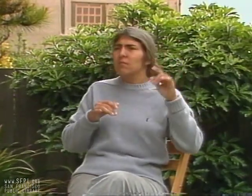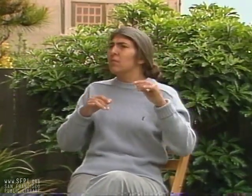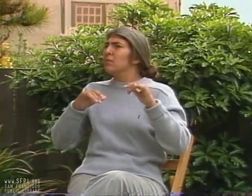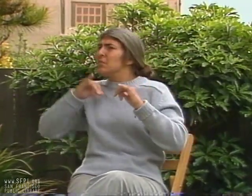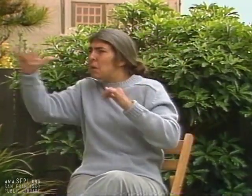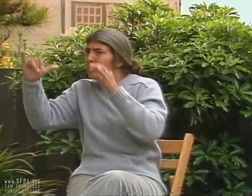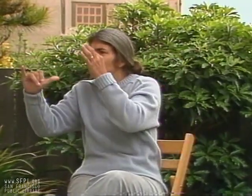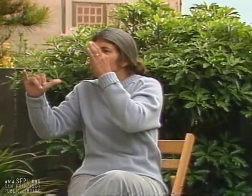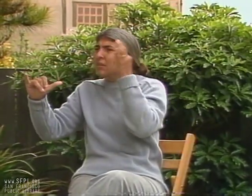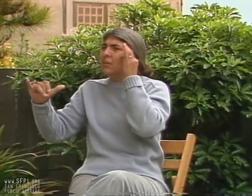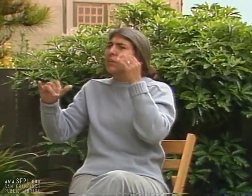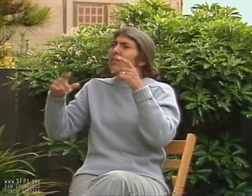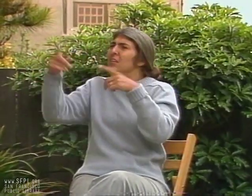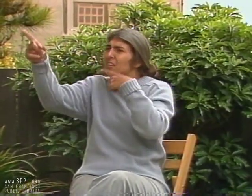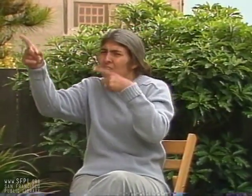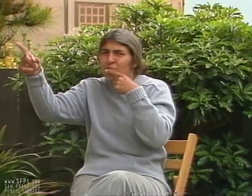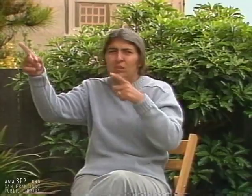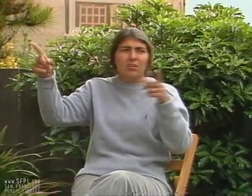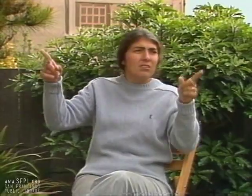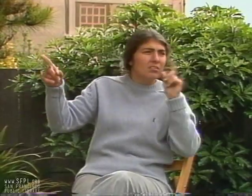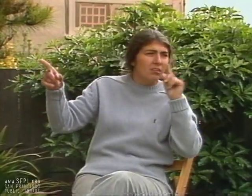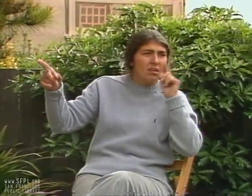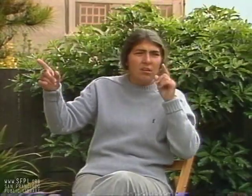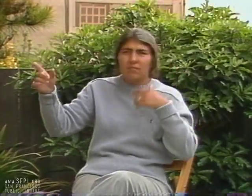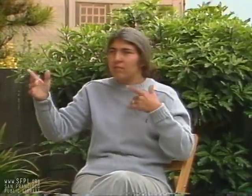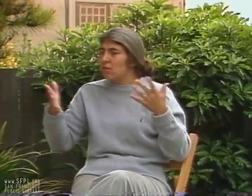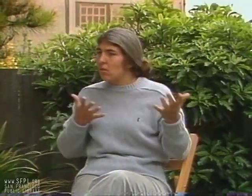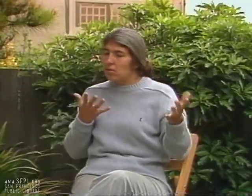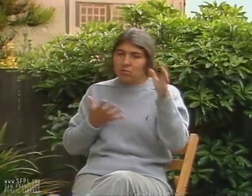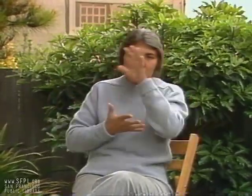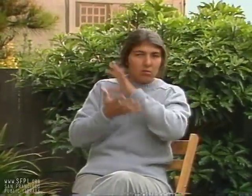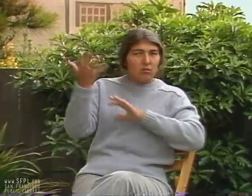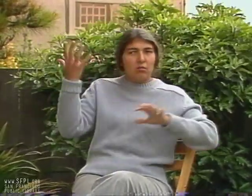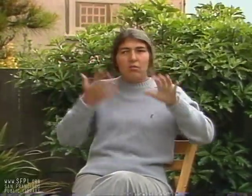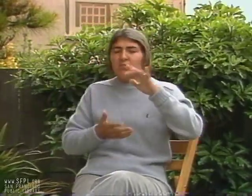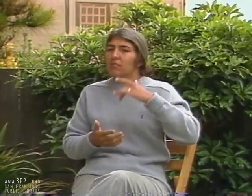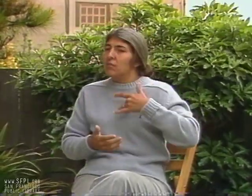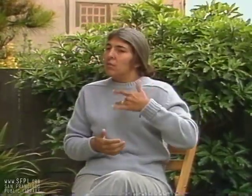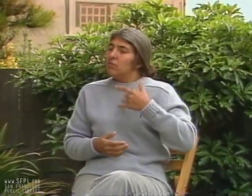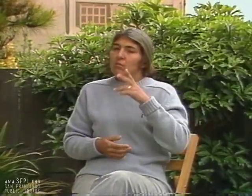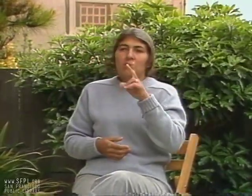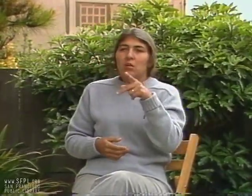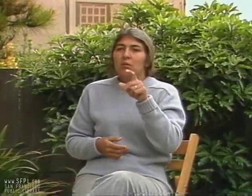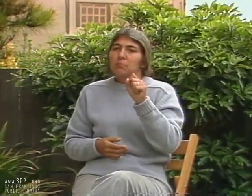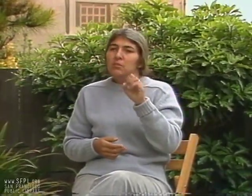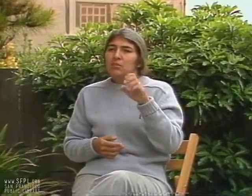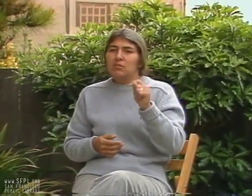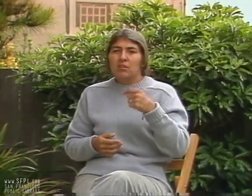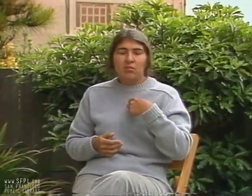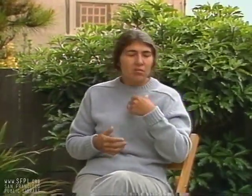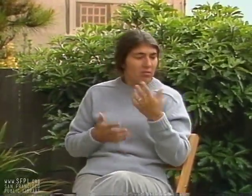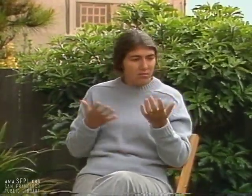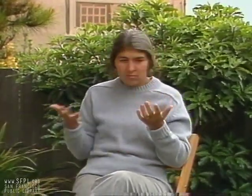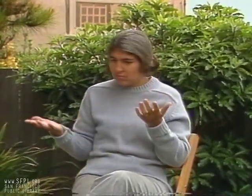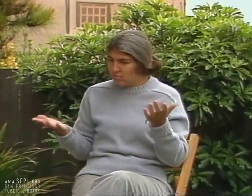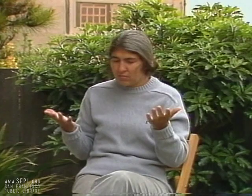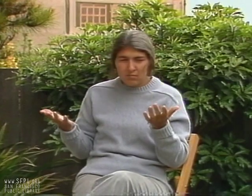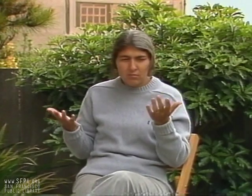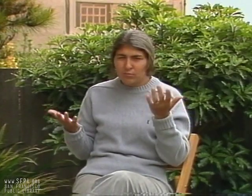Indian like me, only hearing, and my deaf friends were like another family. Their insults